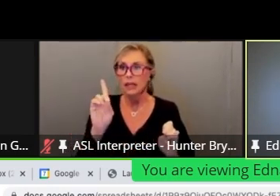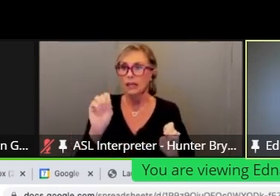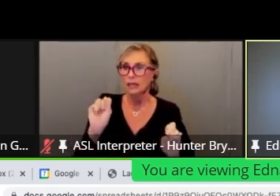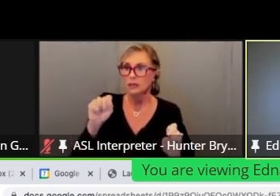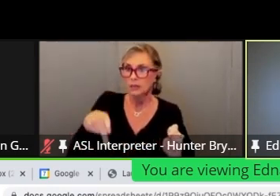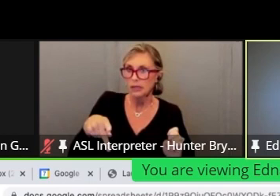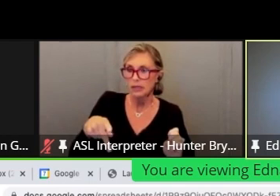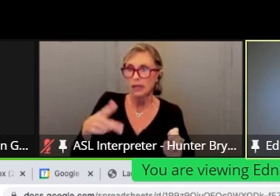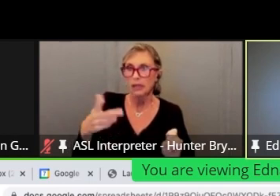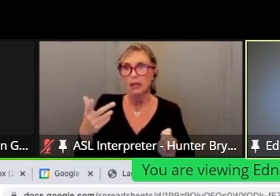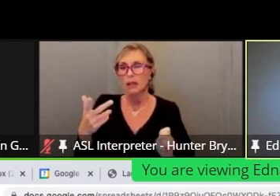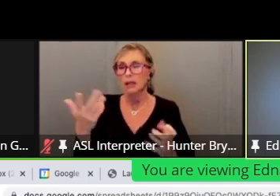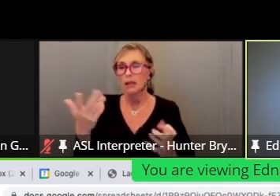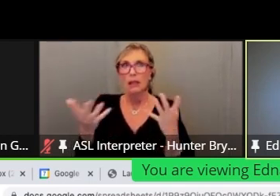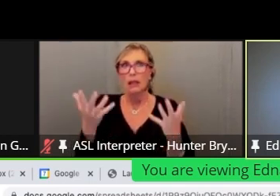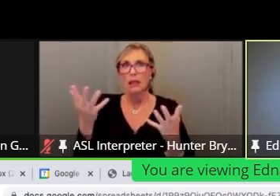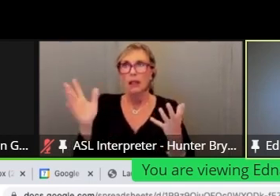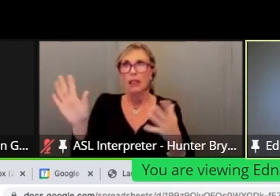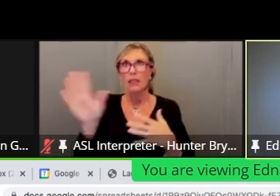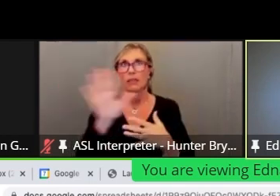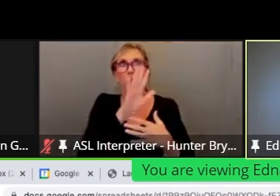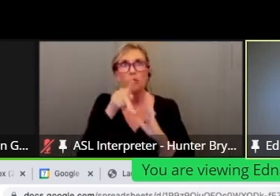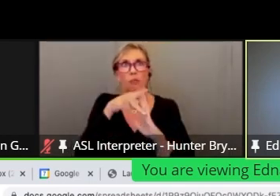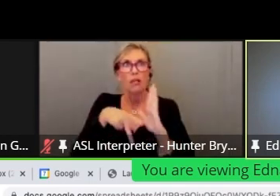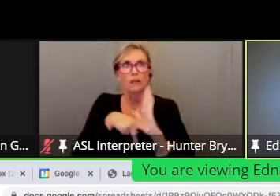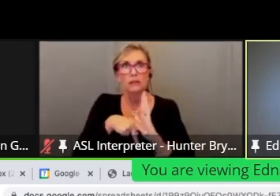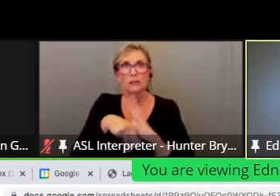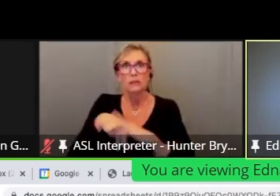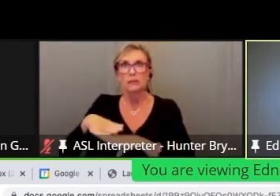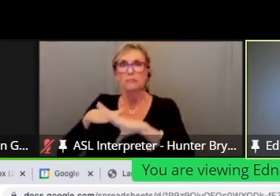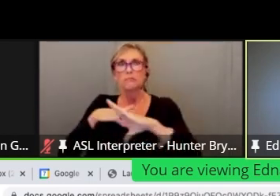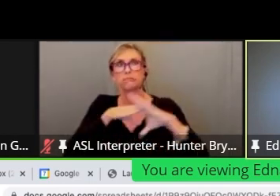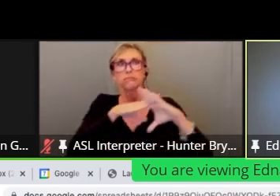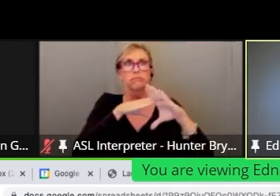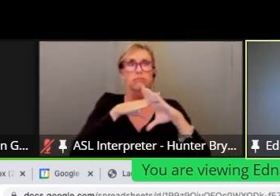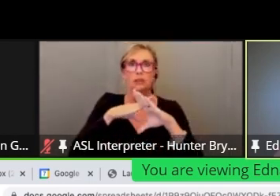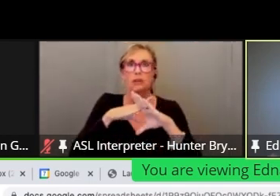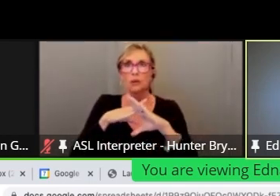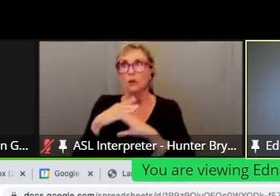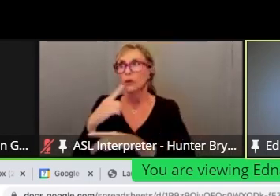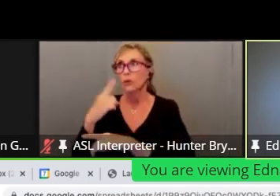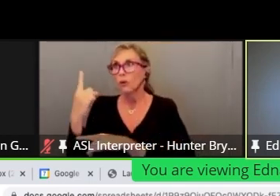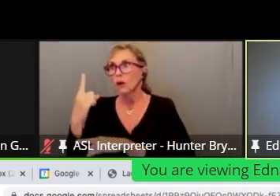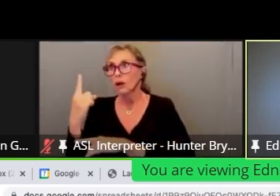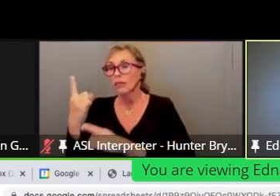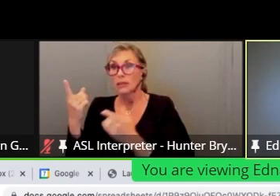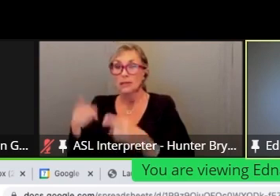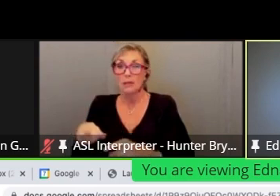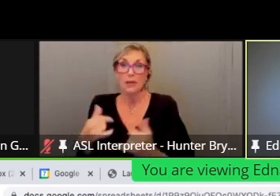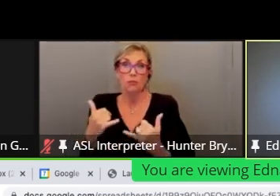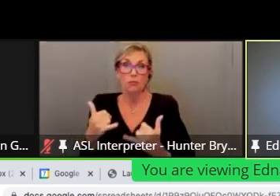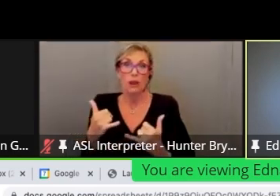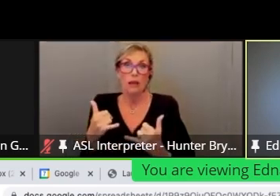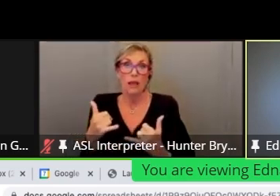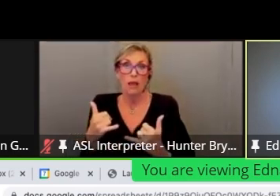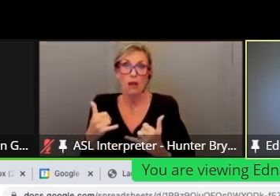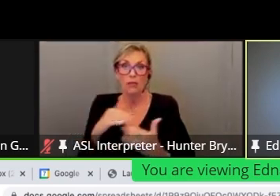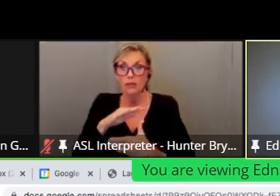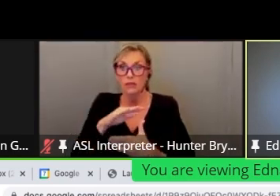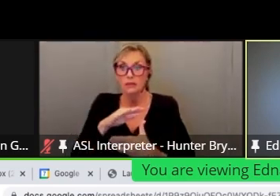way of advancing. For example, one that's happening right now is this whole idea